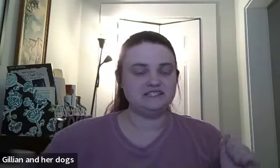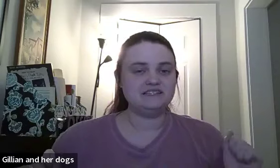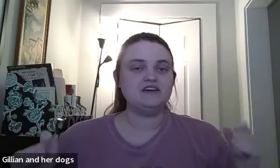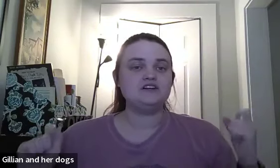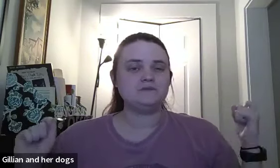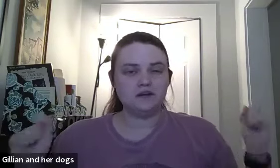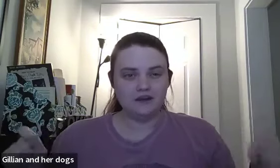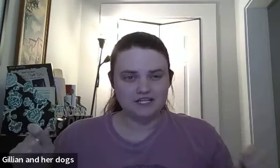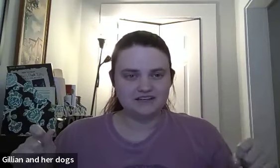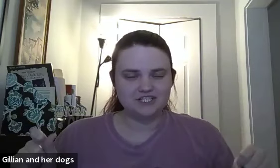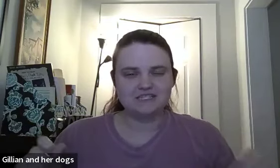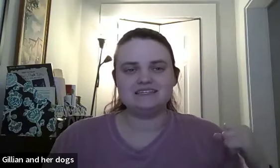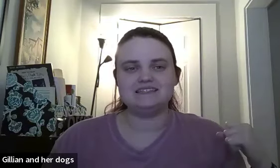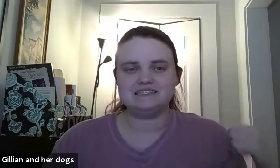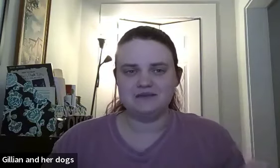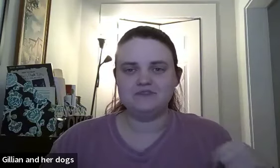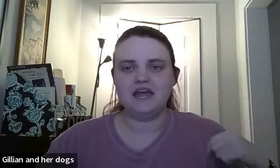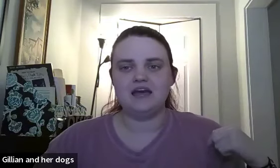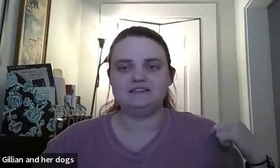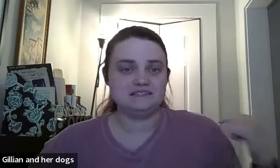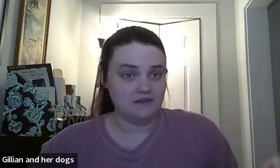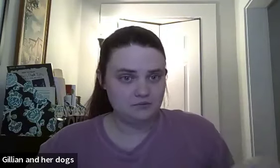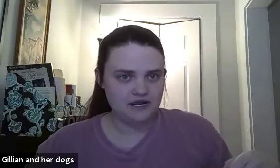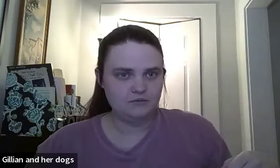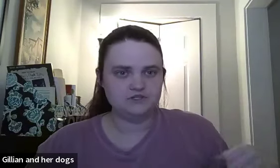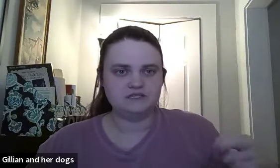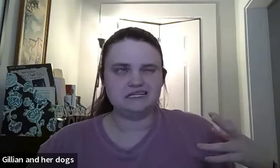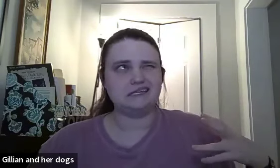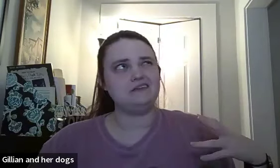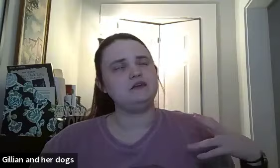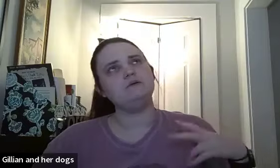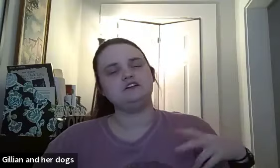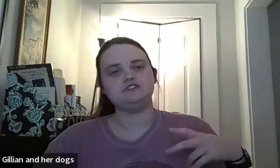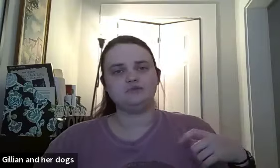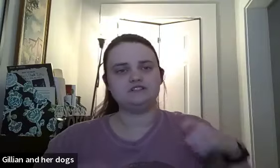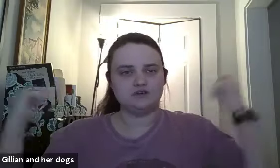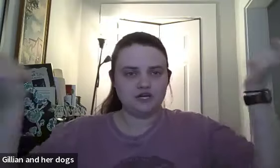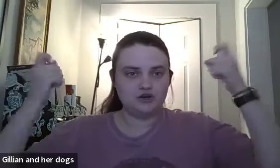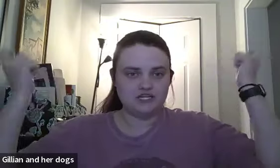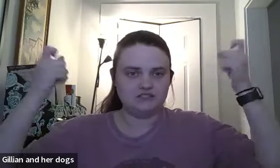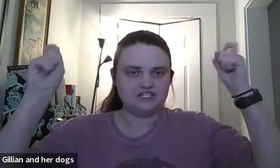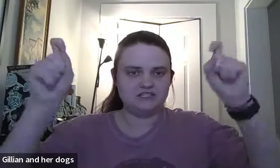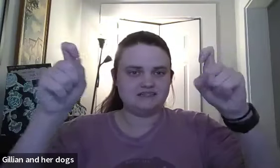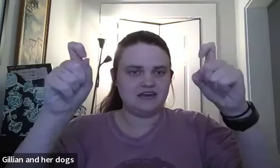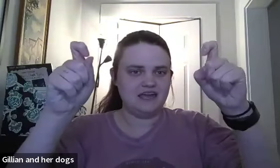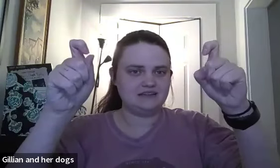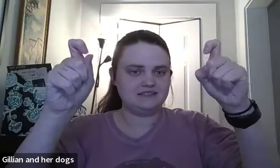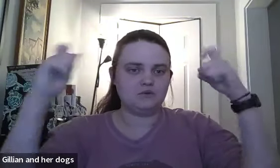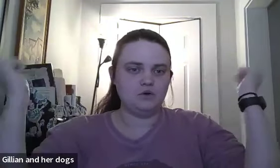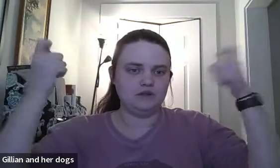congratulations. So for congratulations, it's the same thing as celebrate, which we did, I think, when we did our sports. So congratulations is that X, like we're